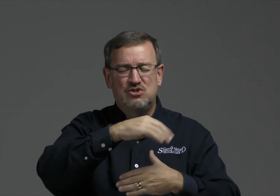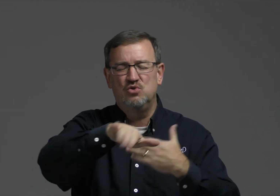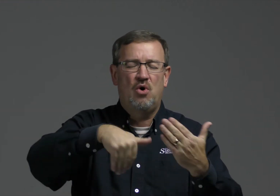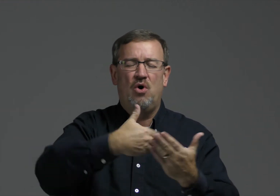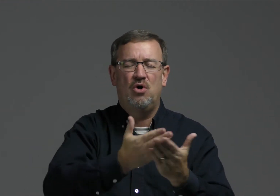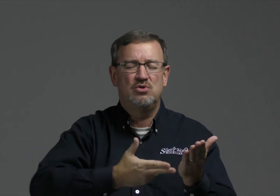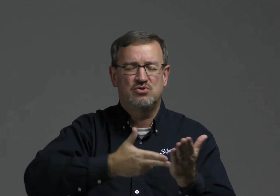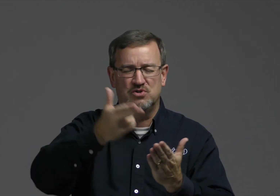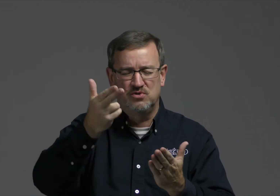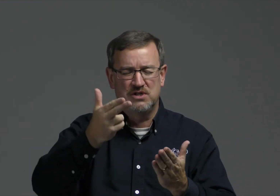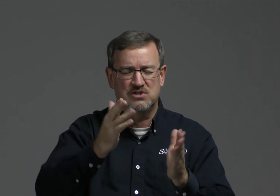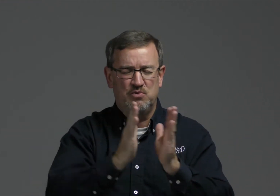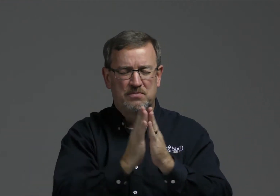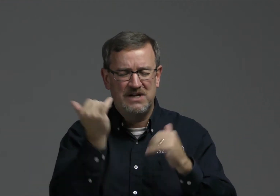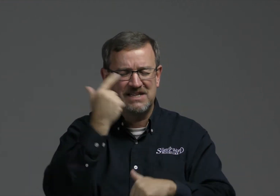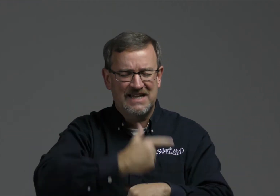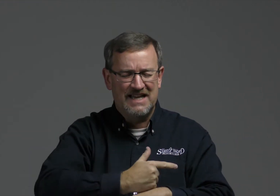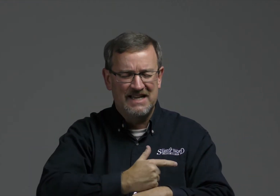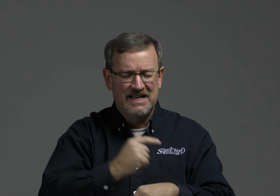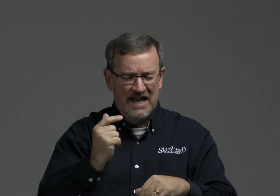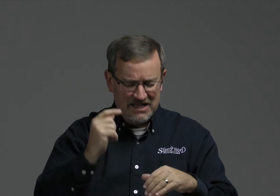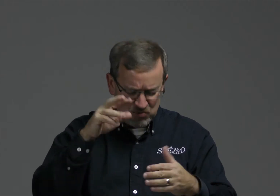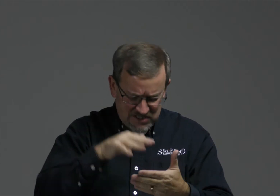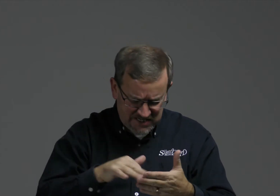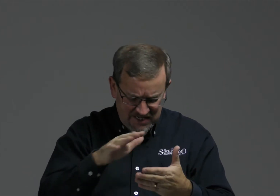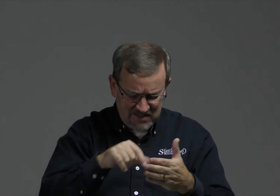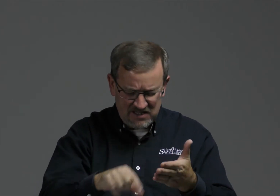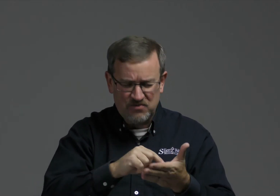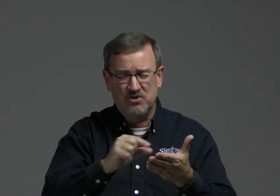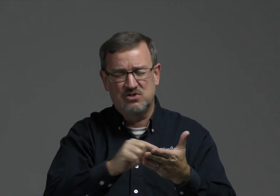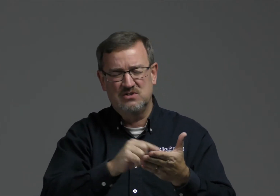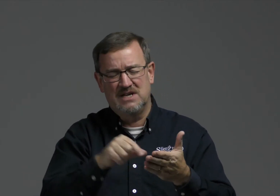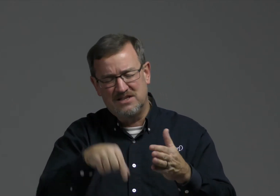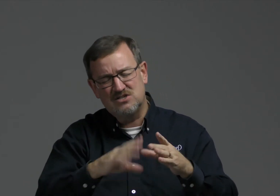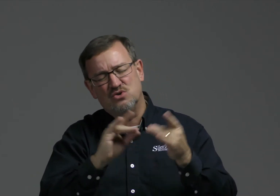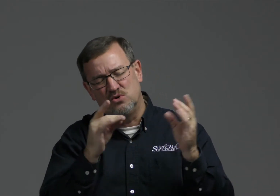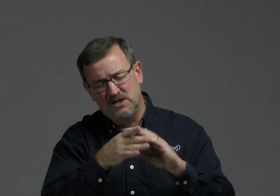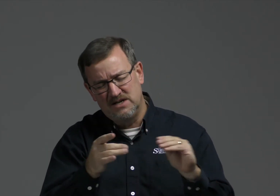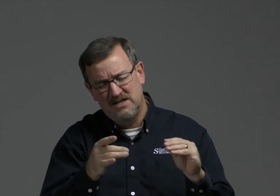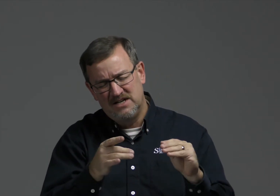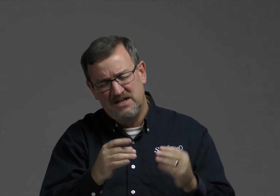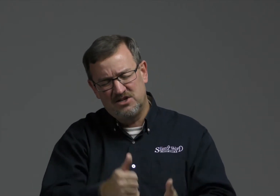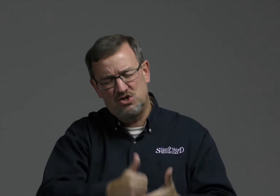into all truth. And so we pray today as we study these verses and this story that you